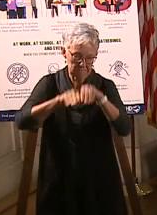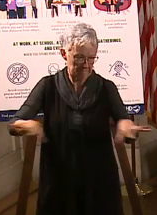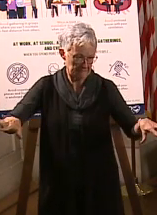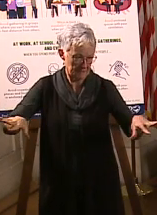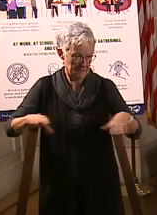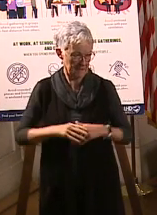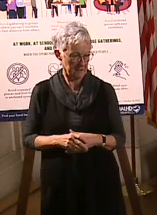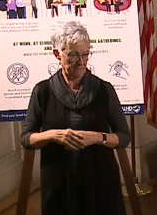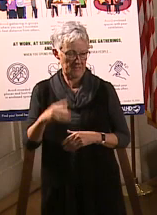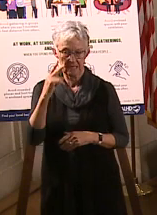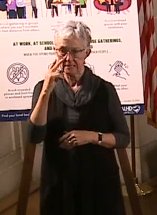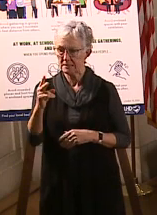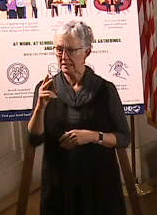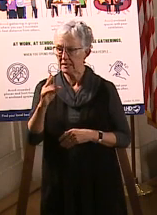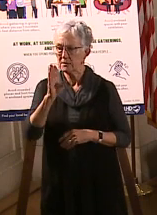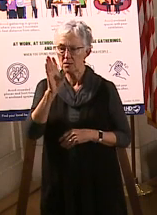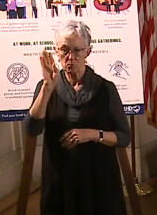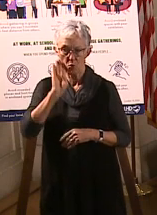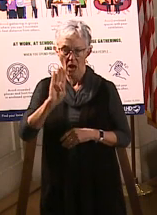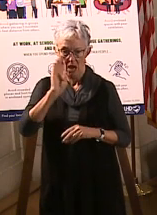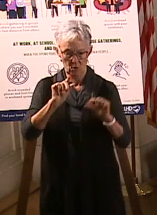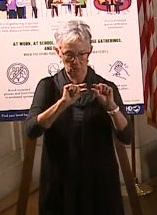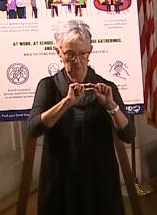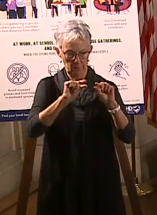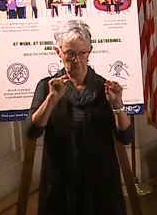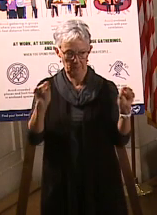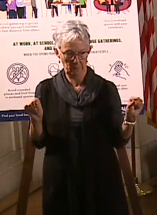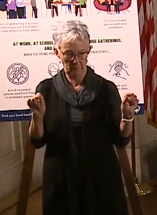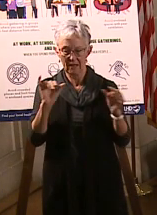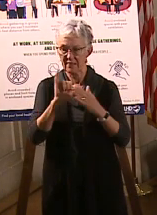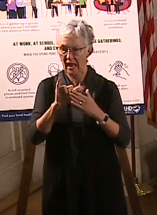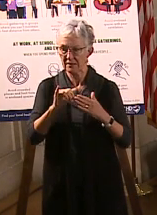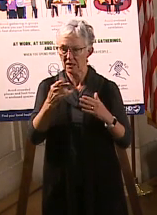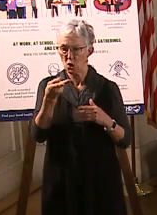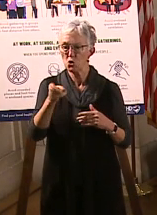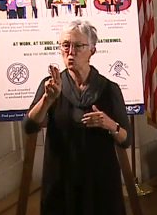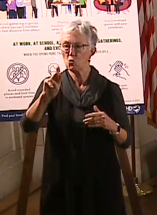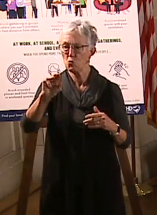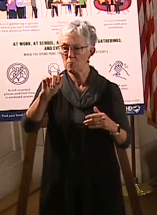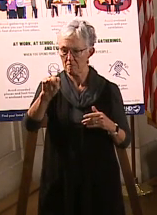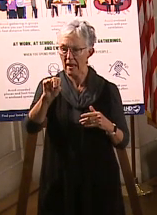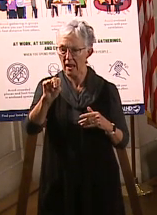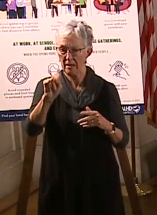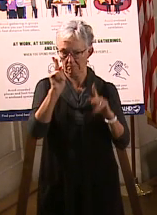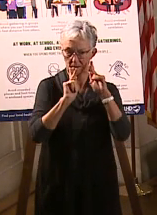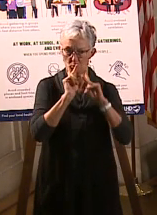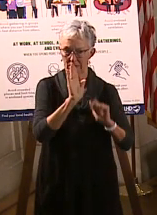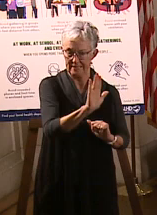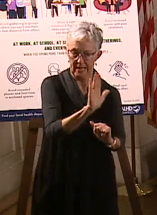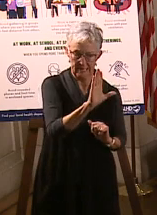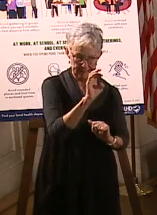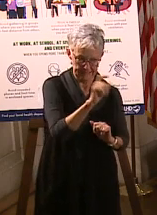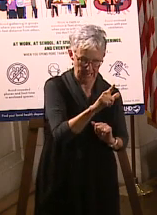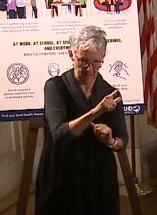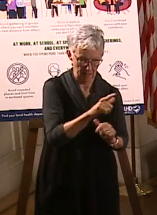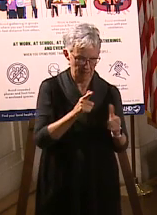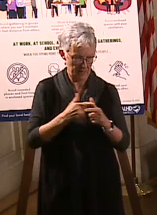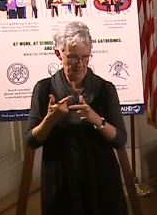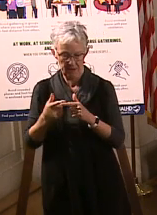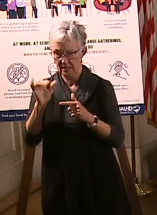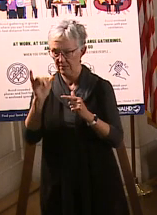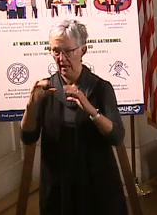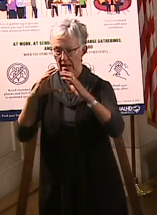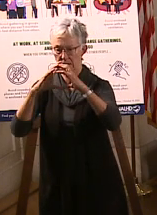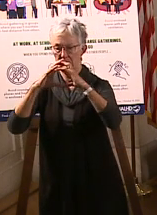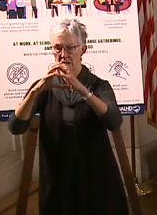of the human cell, and that Y-shaped particle, molecule on the membrane of the